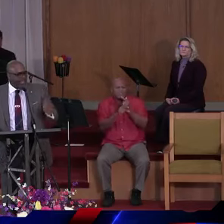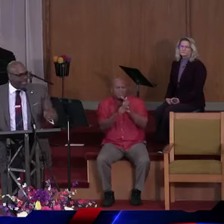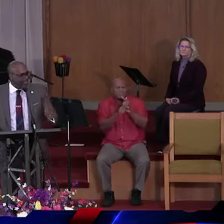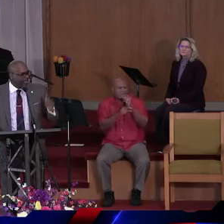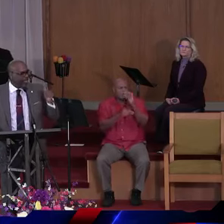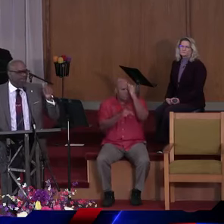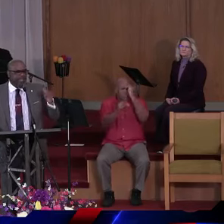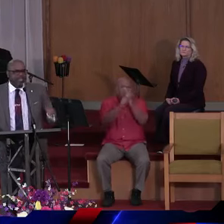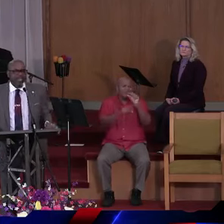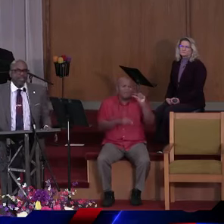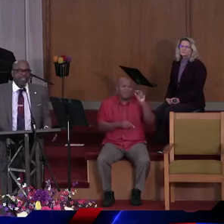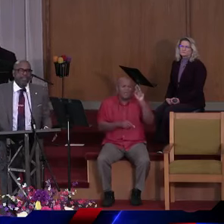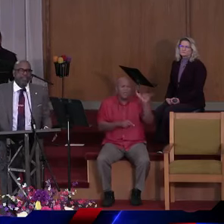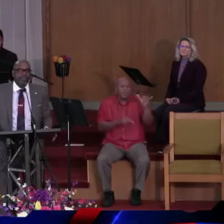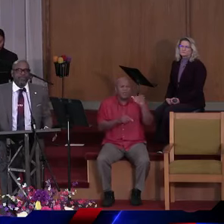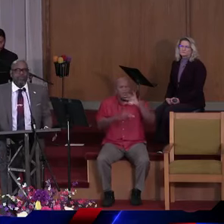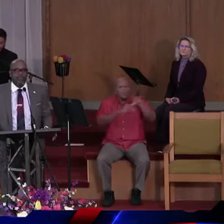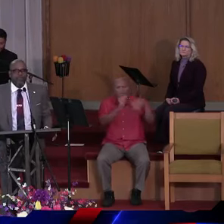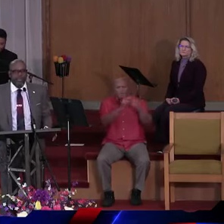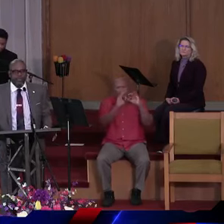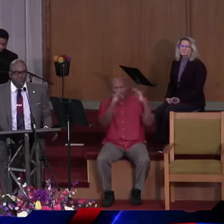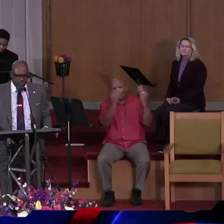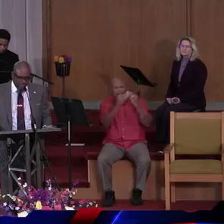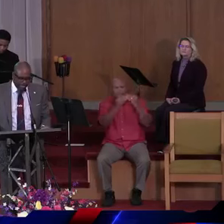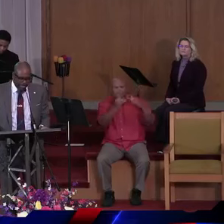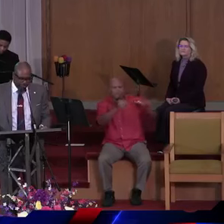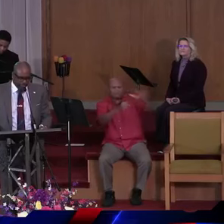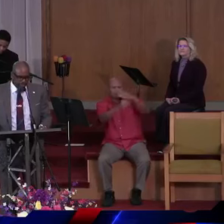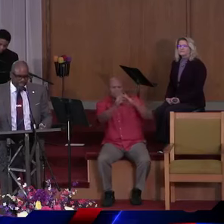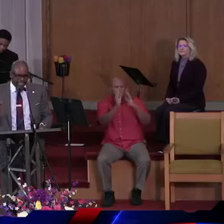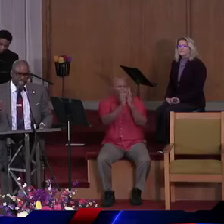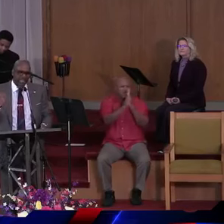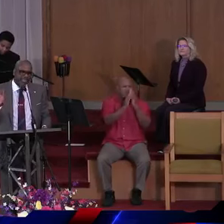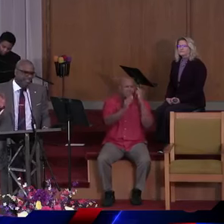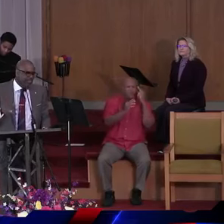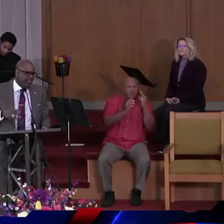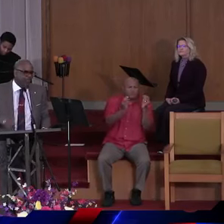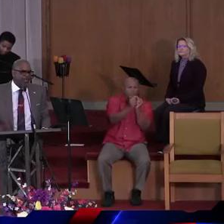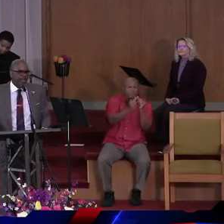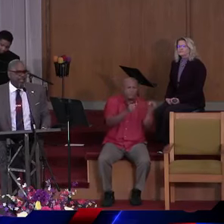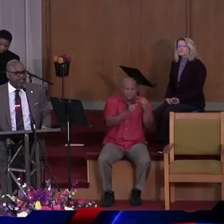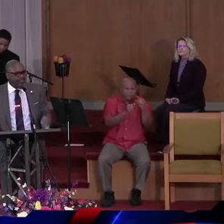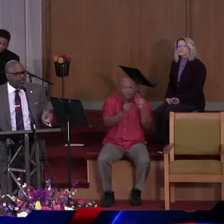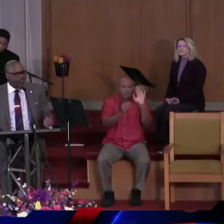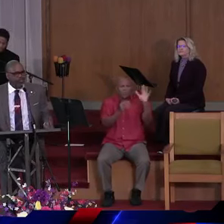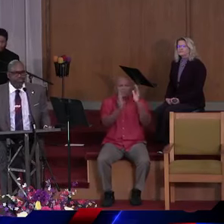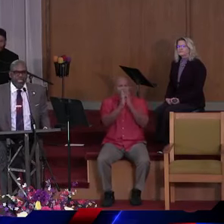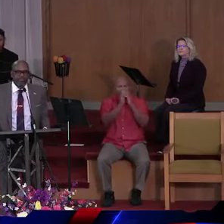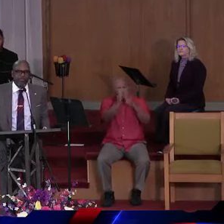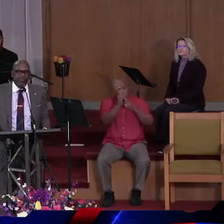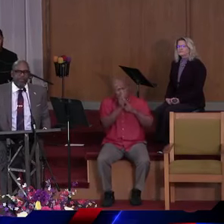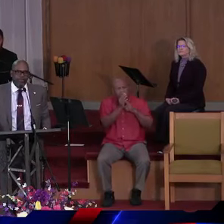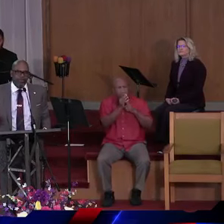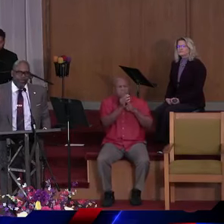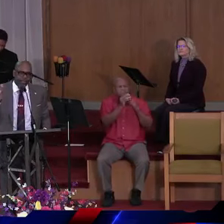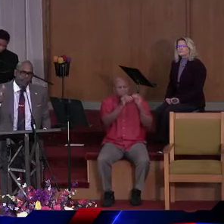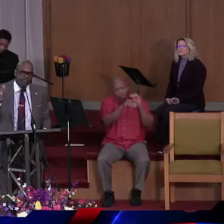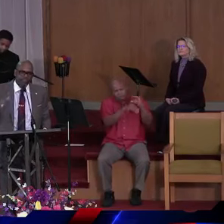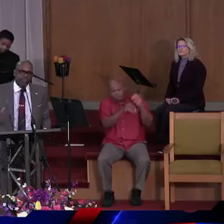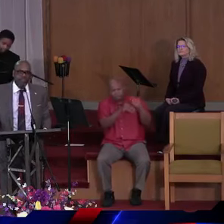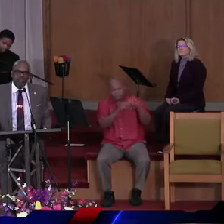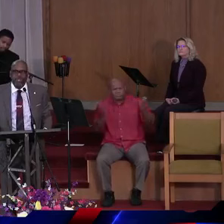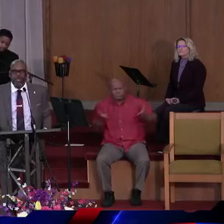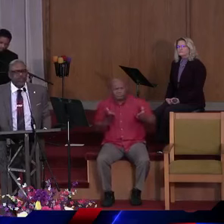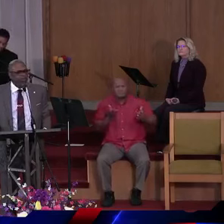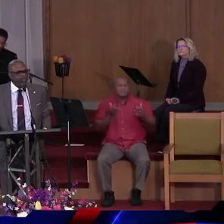Brother Gary and that entire family, we're praying with you and for you. Again, send your prayer requests. Call those names before the Lord. Pray for